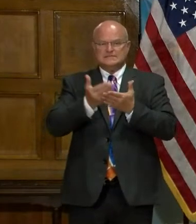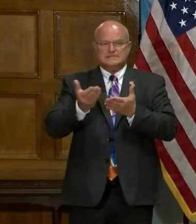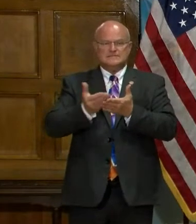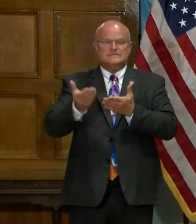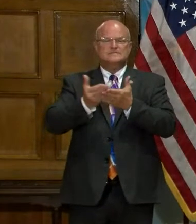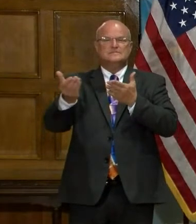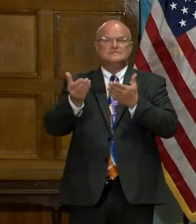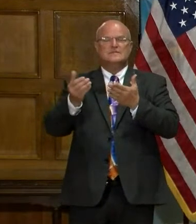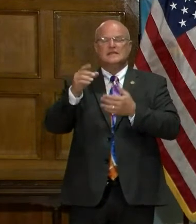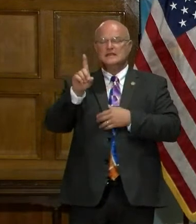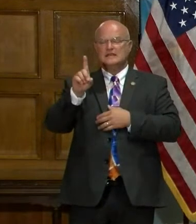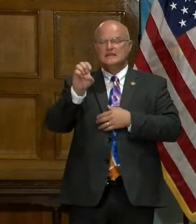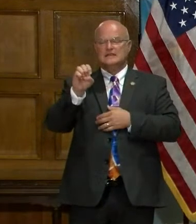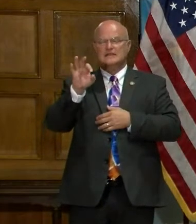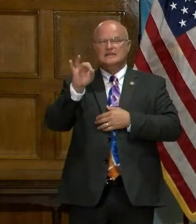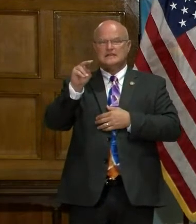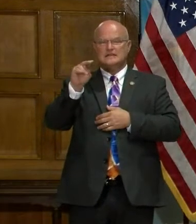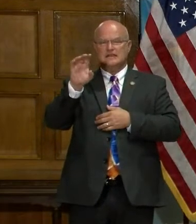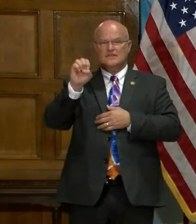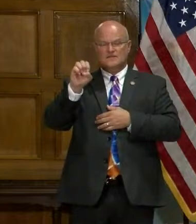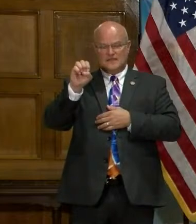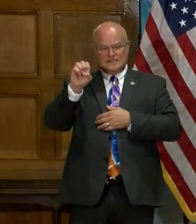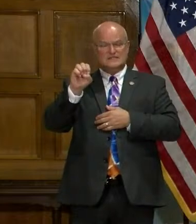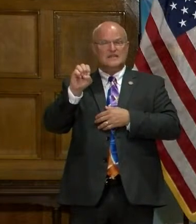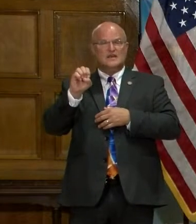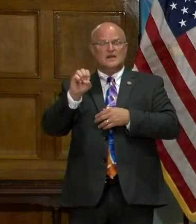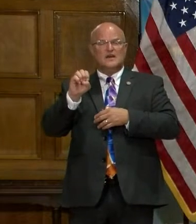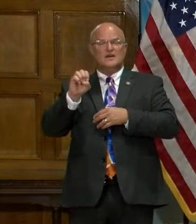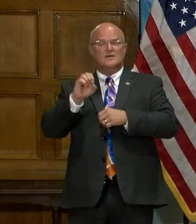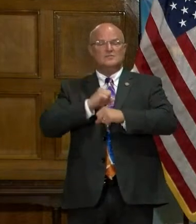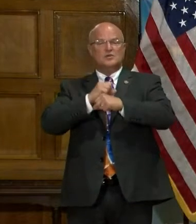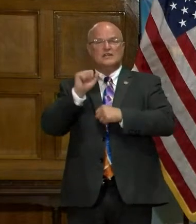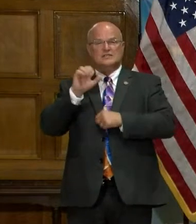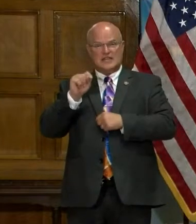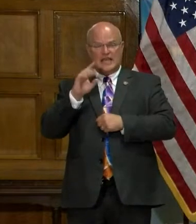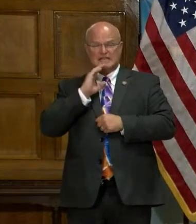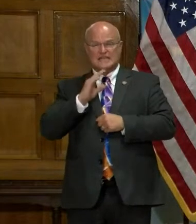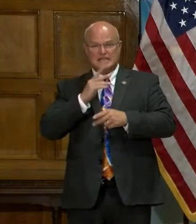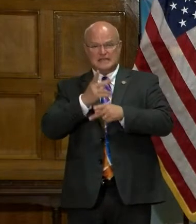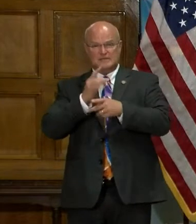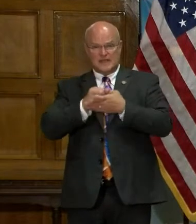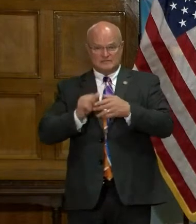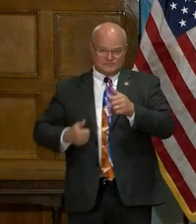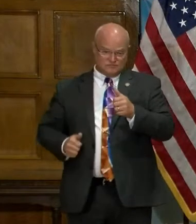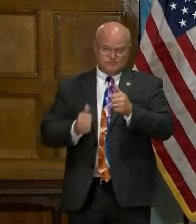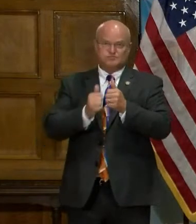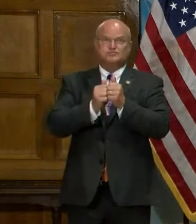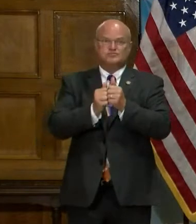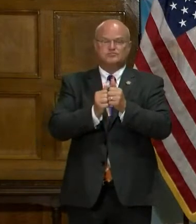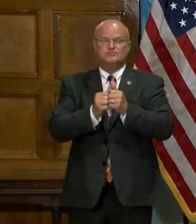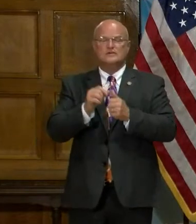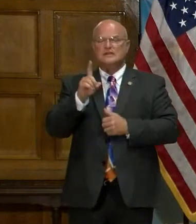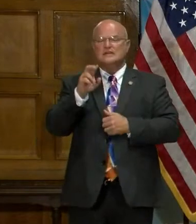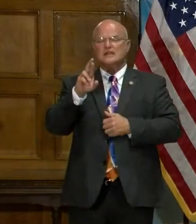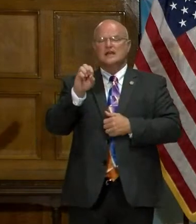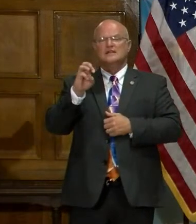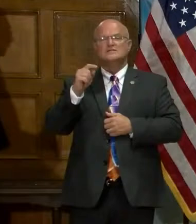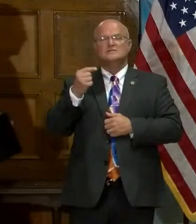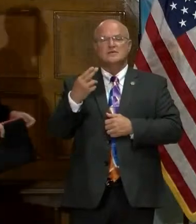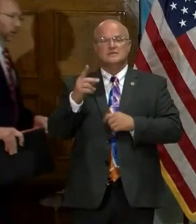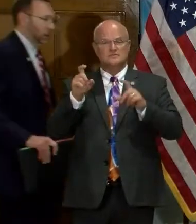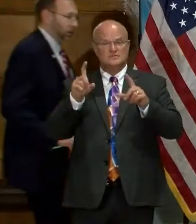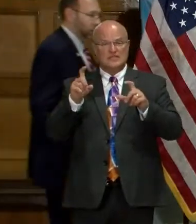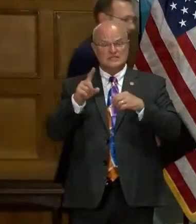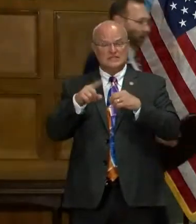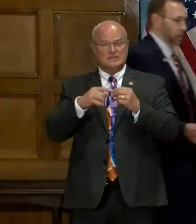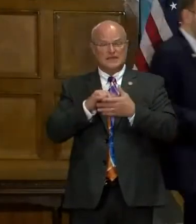Defense Production Act as they have with ventilators and other needs that we've had. Dr. Smith, did you have a comment on the testing side and your